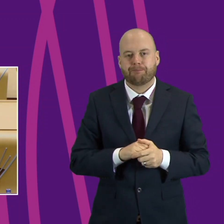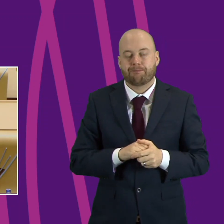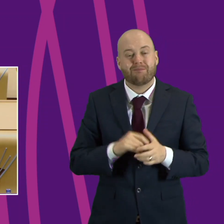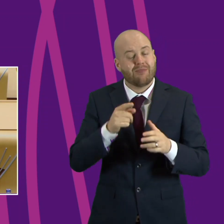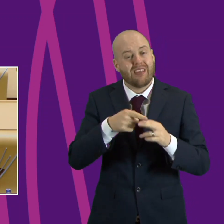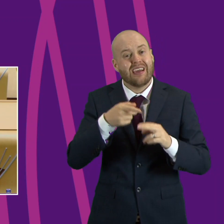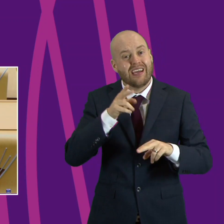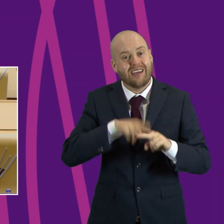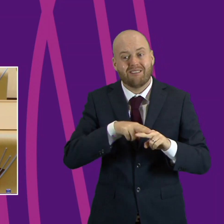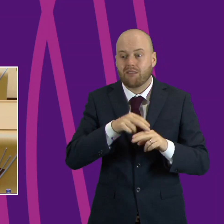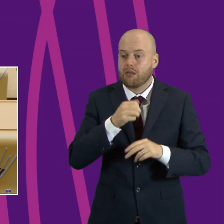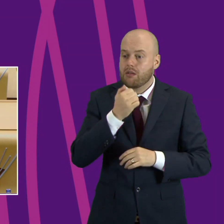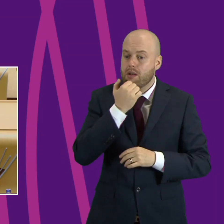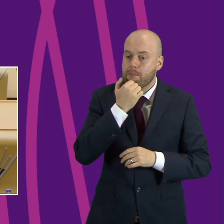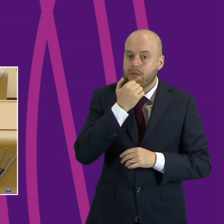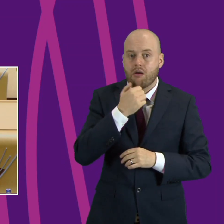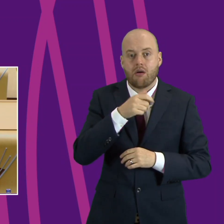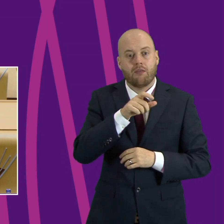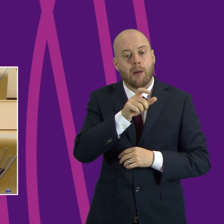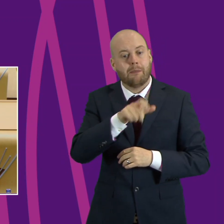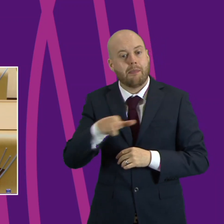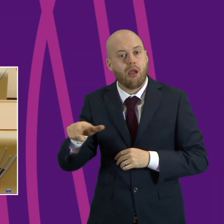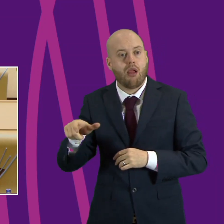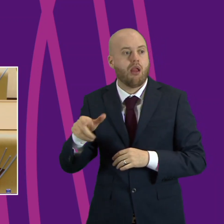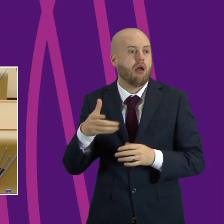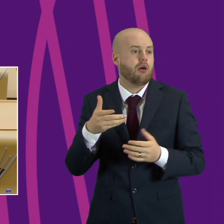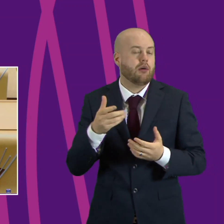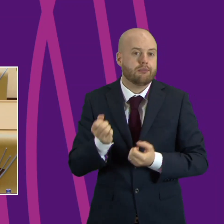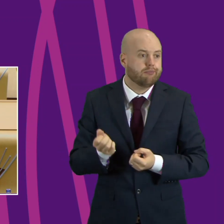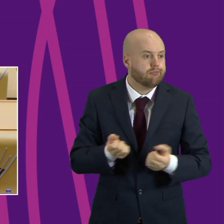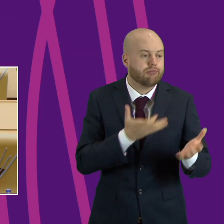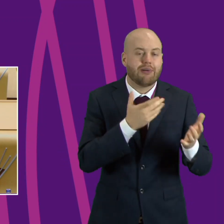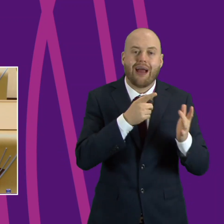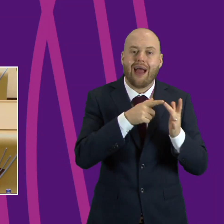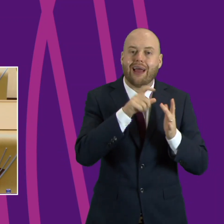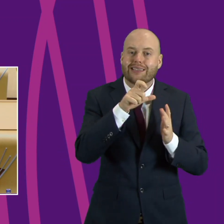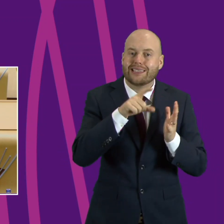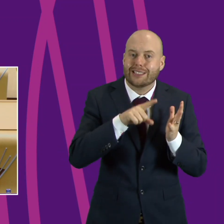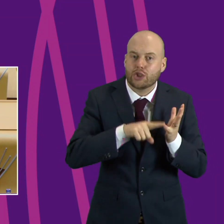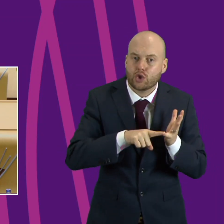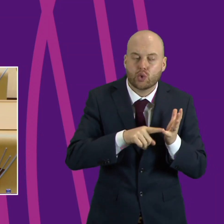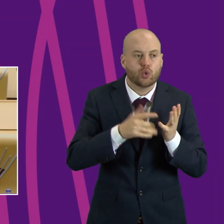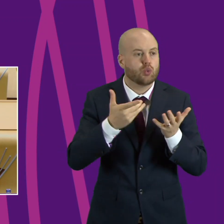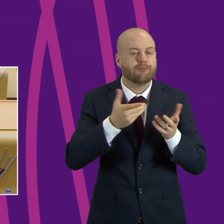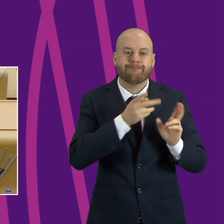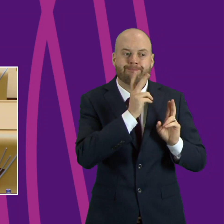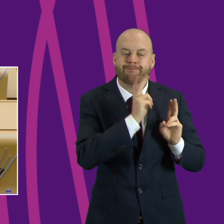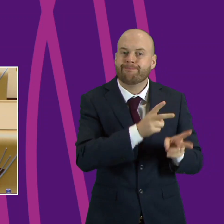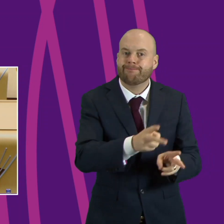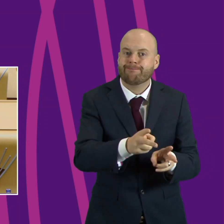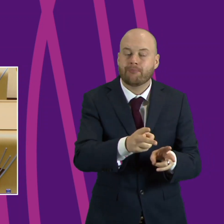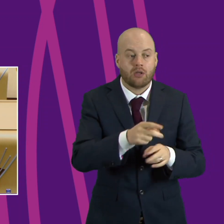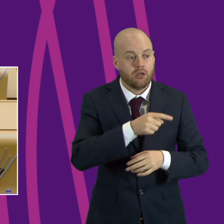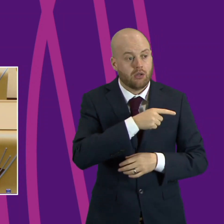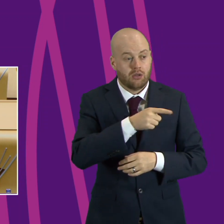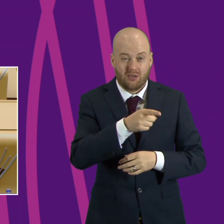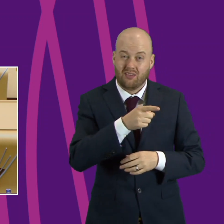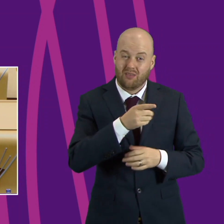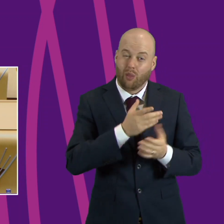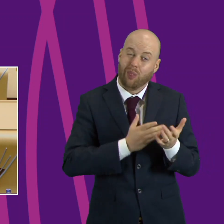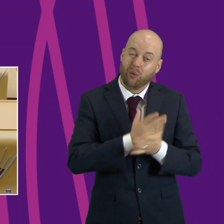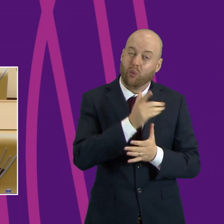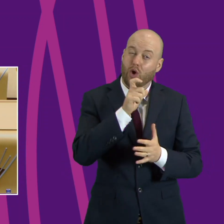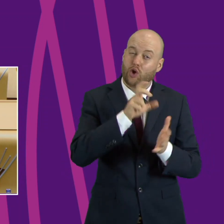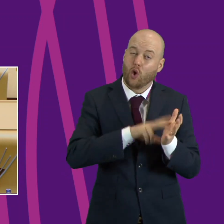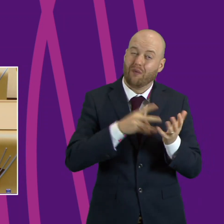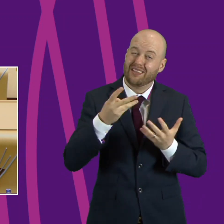continue of cases, numbers in ICU, and indeed numbers of deaths, continue to show a decline, then we are